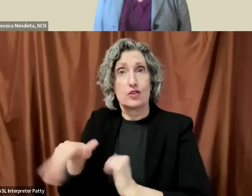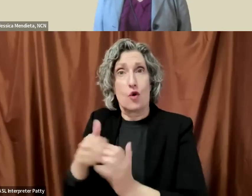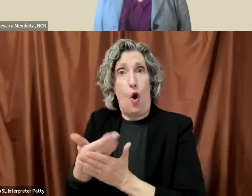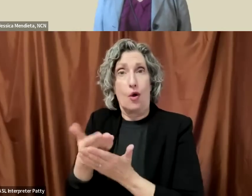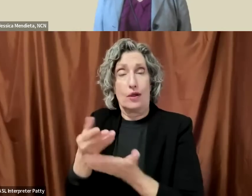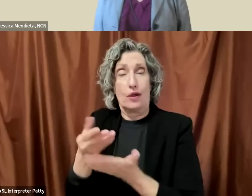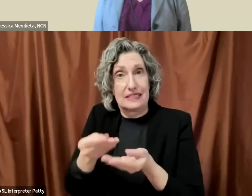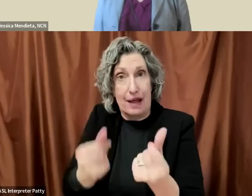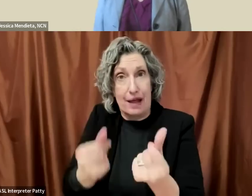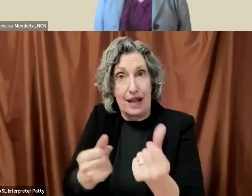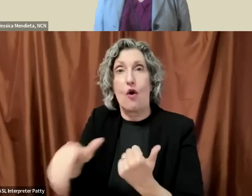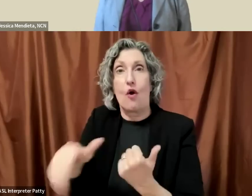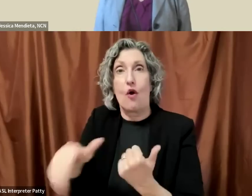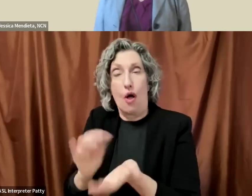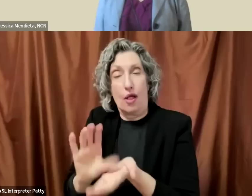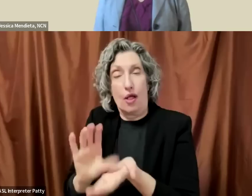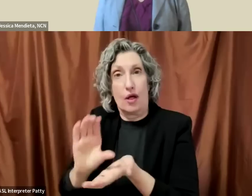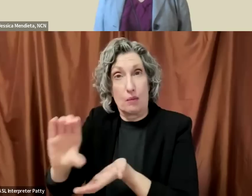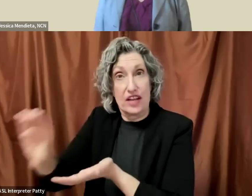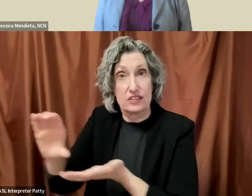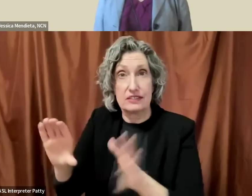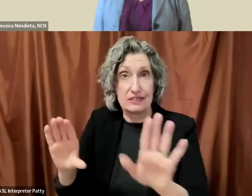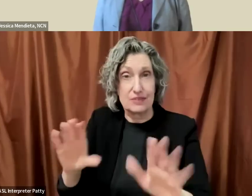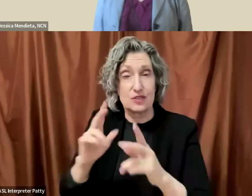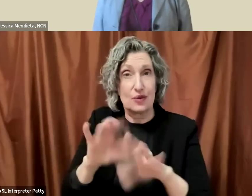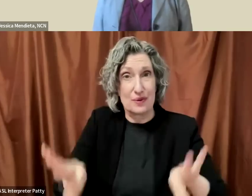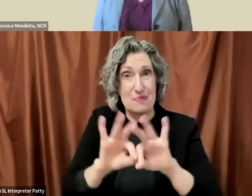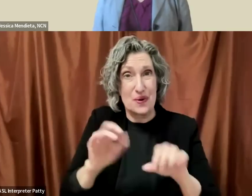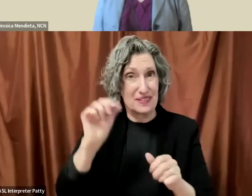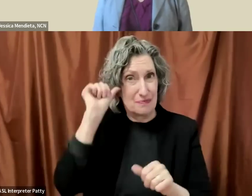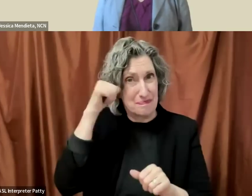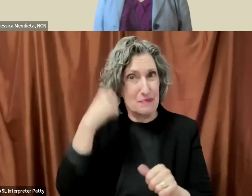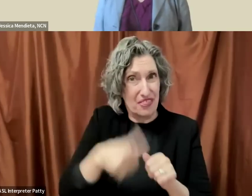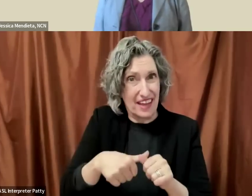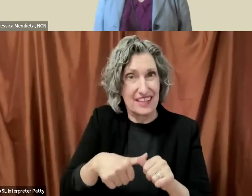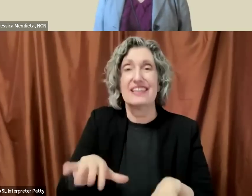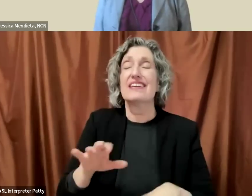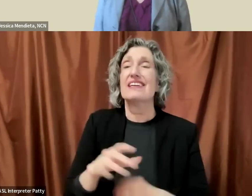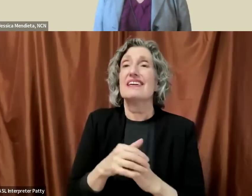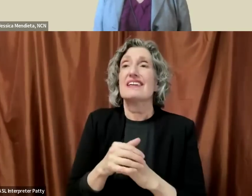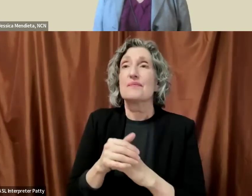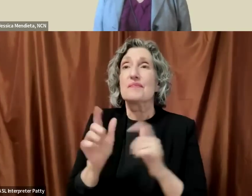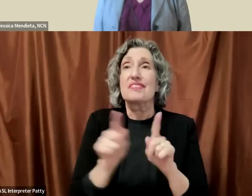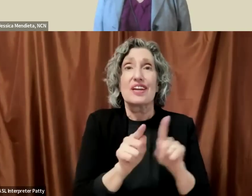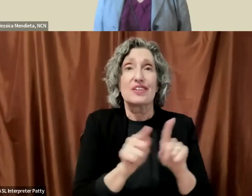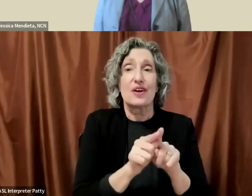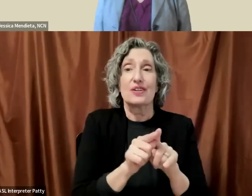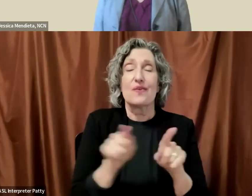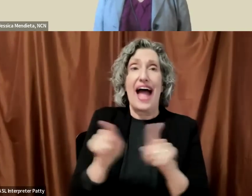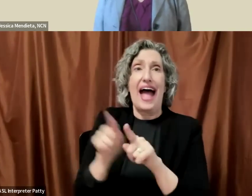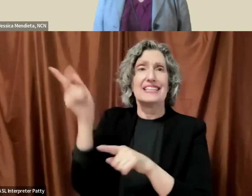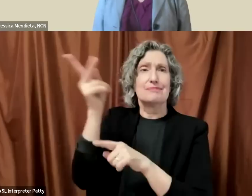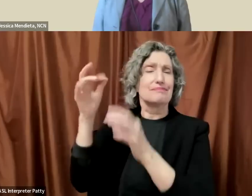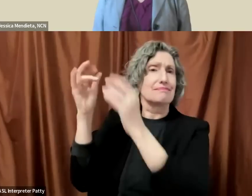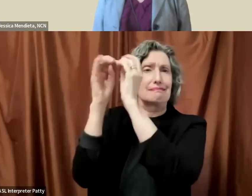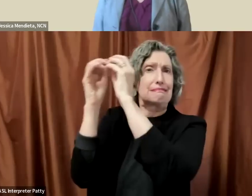important to keep that in mind. I think, you know, the other piece of that is really, you know, as to the question of how